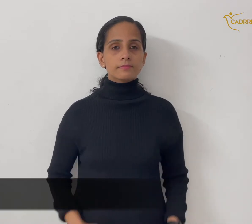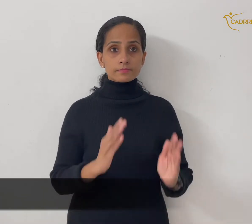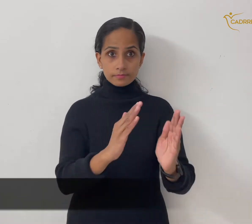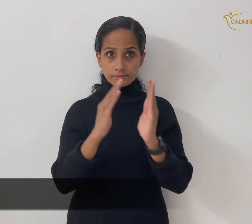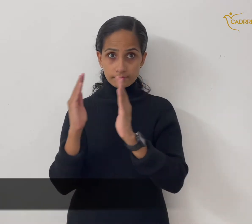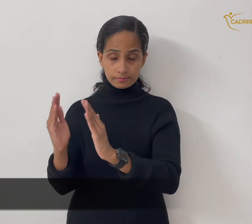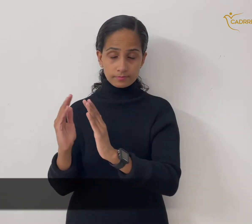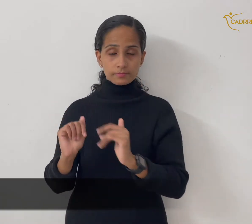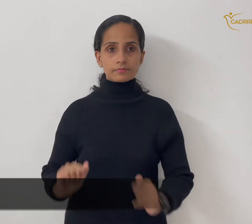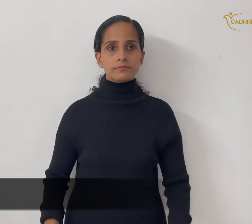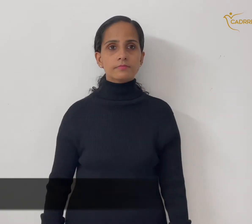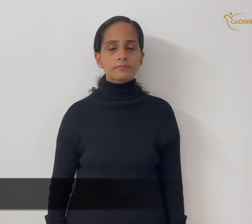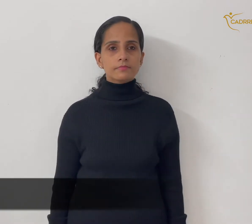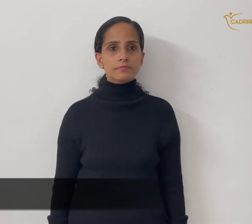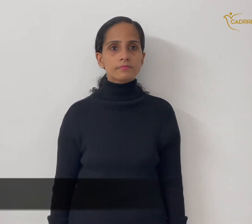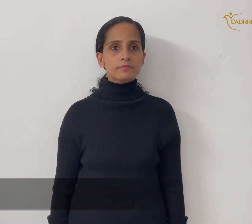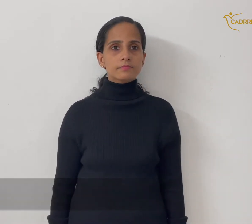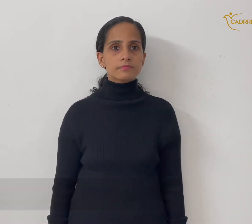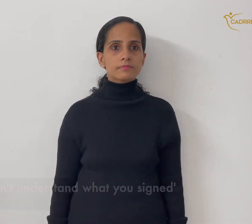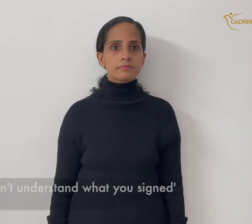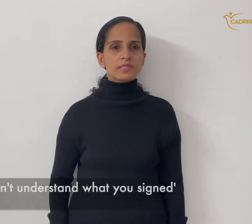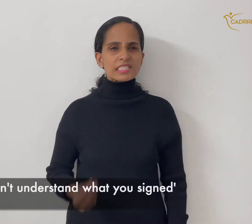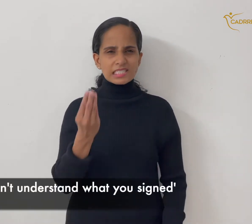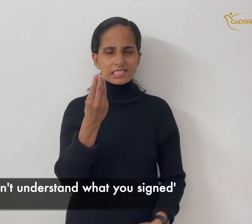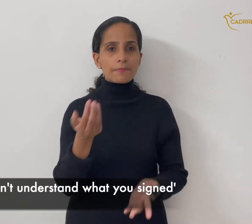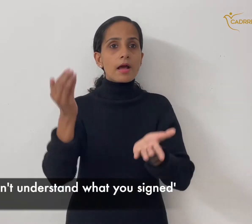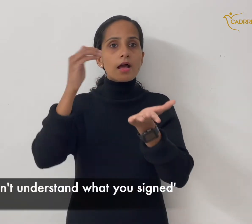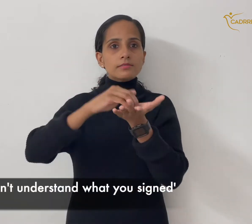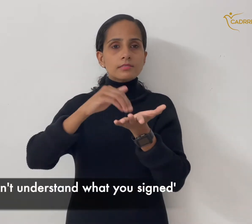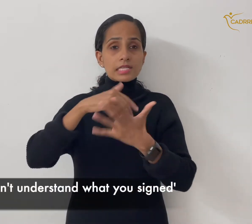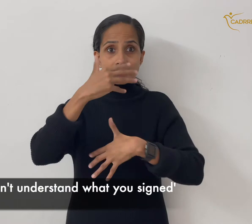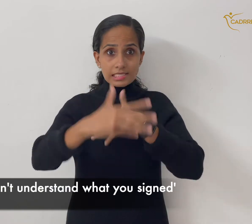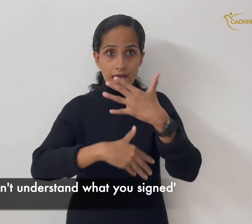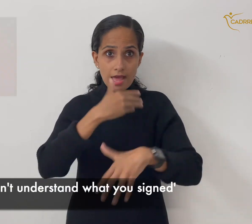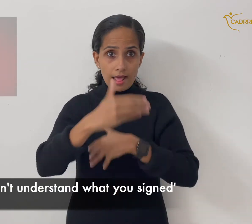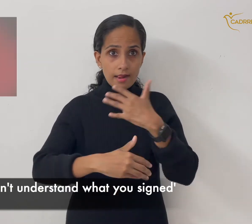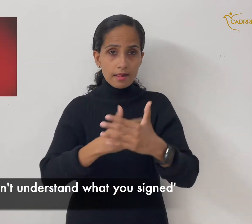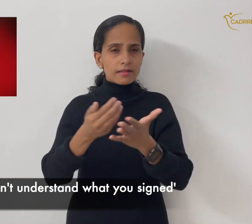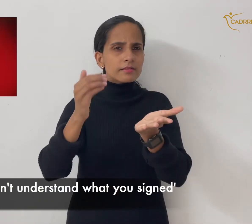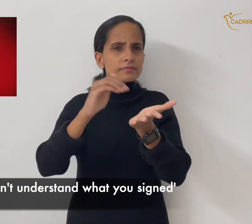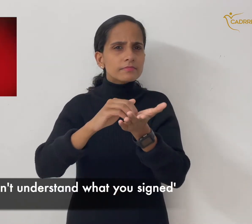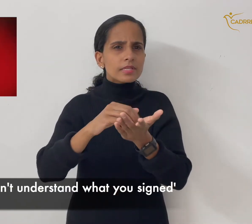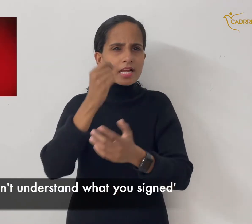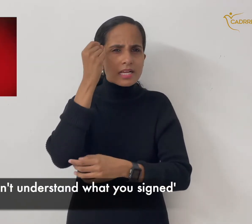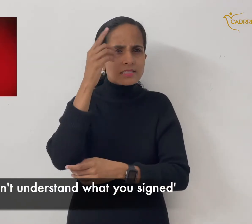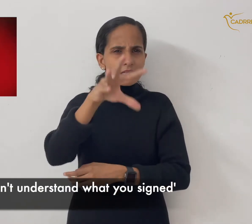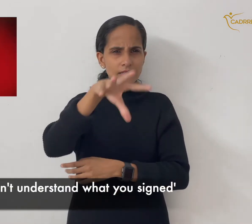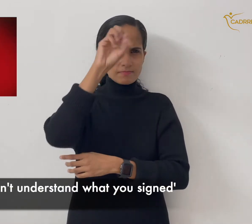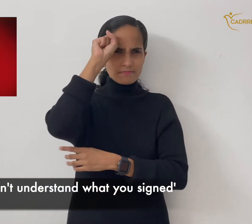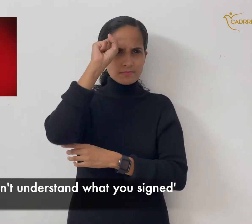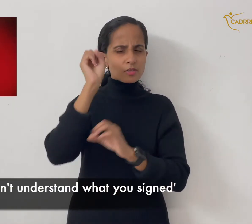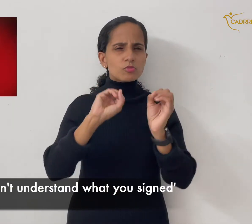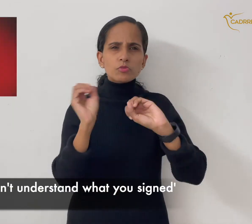The next one is, please repeat. I don't understand what you